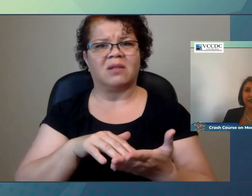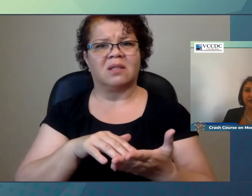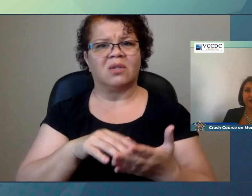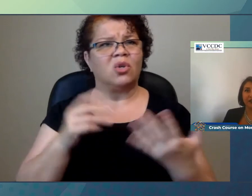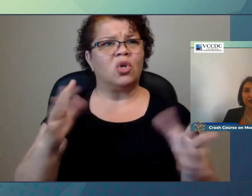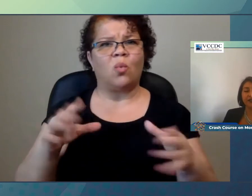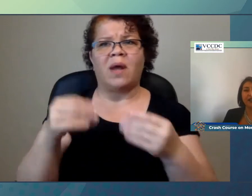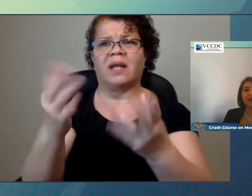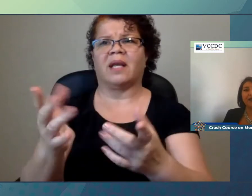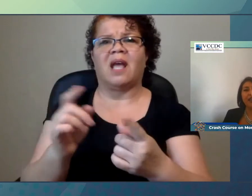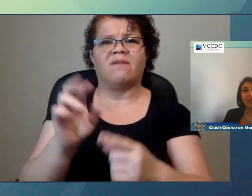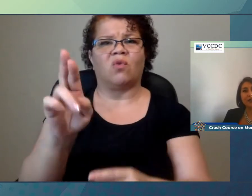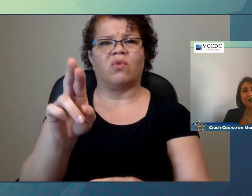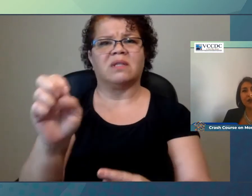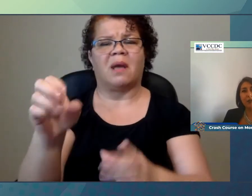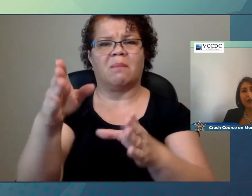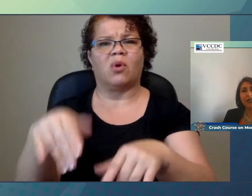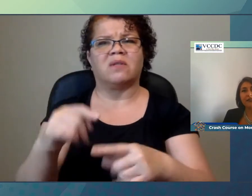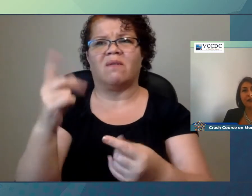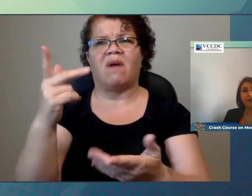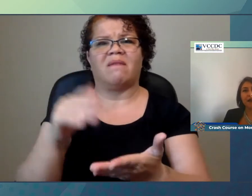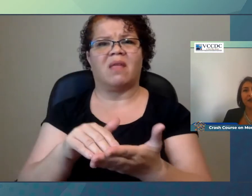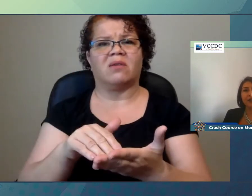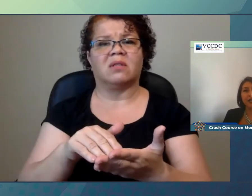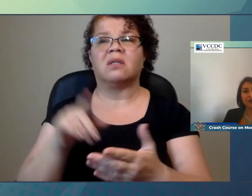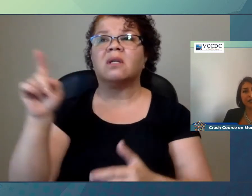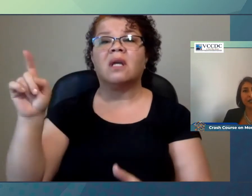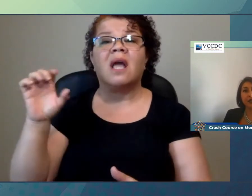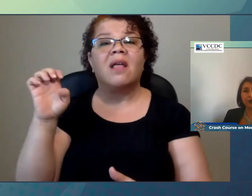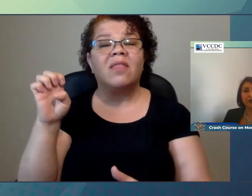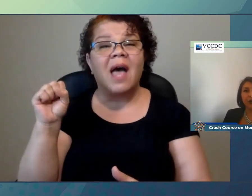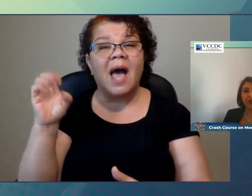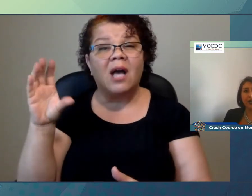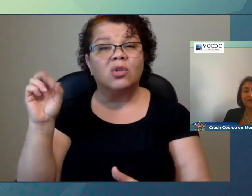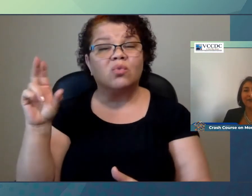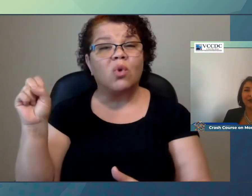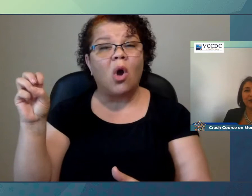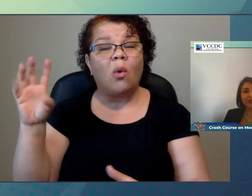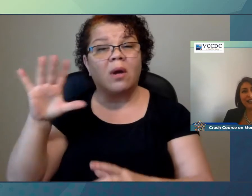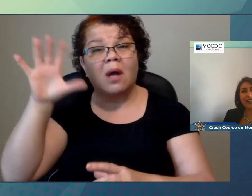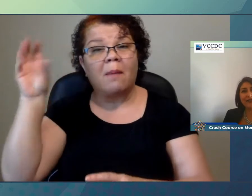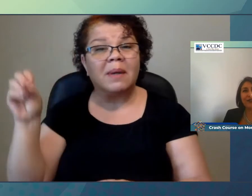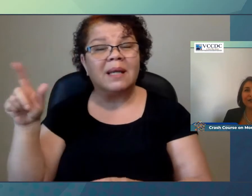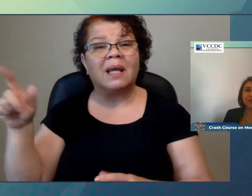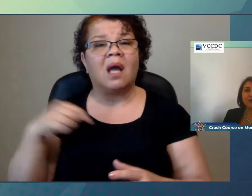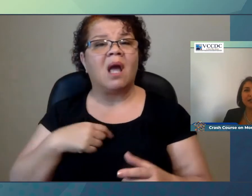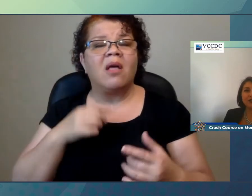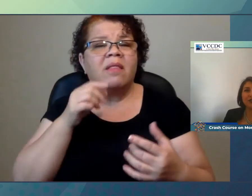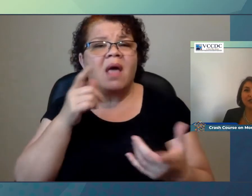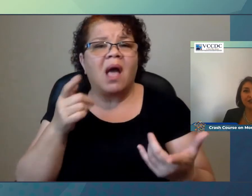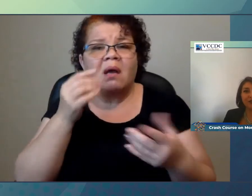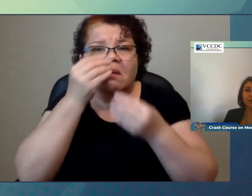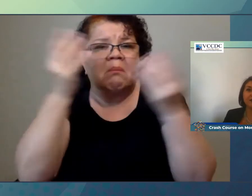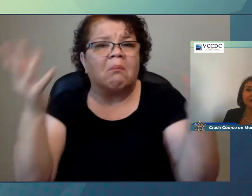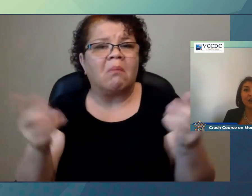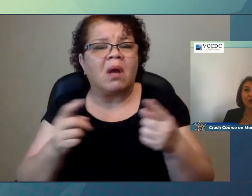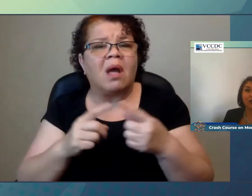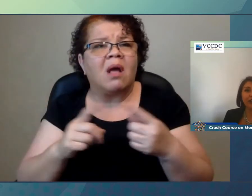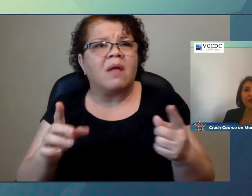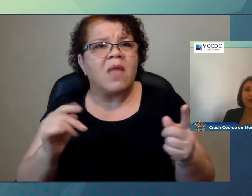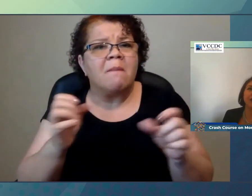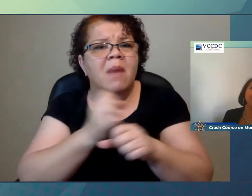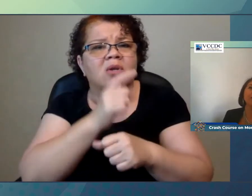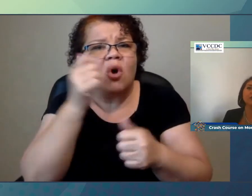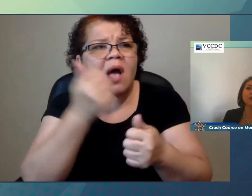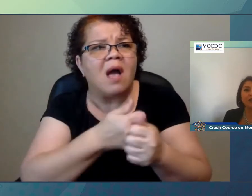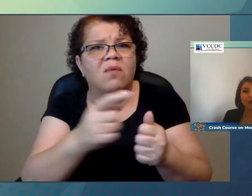for $5,000. The escrow company is a non-interested third party, And what they kind of do is they make sure that everybody's